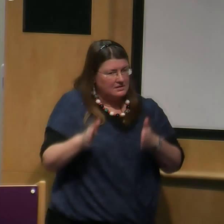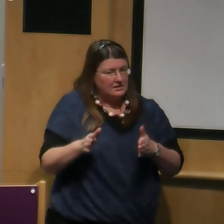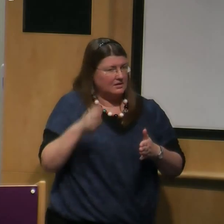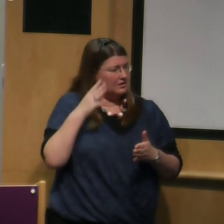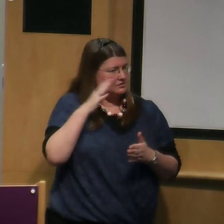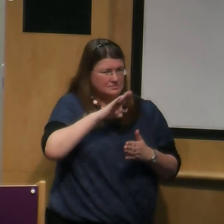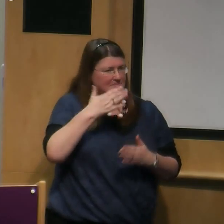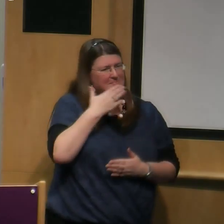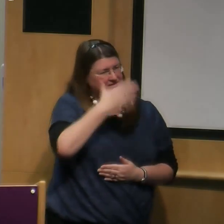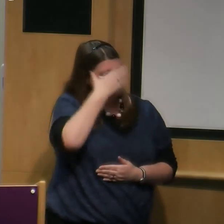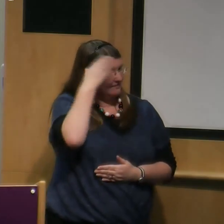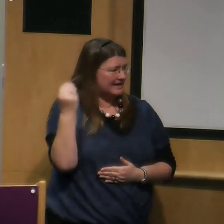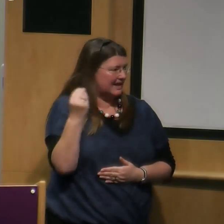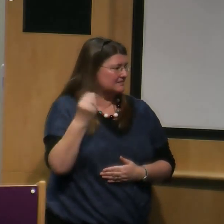research.